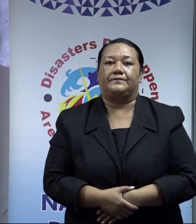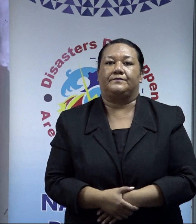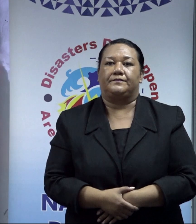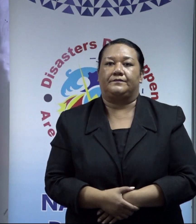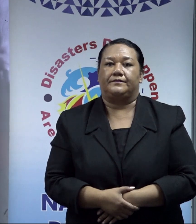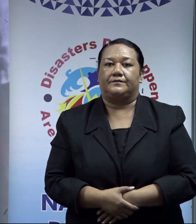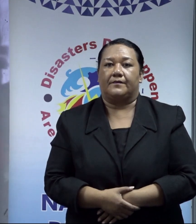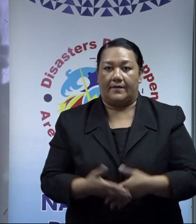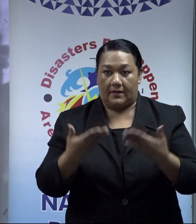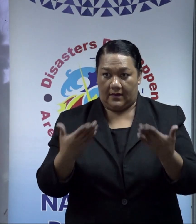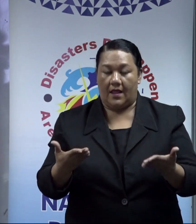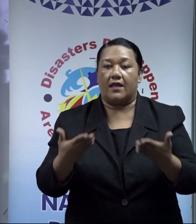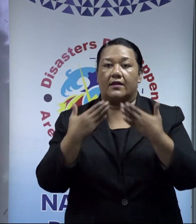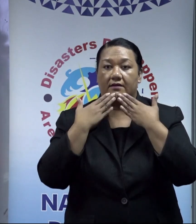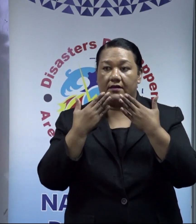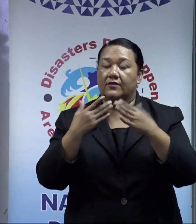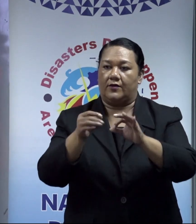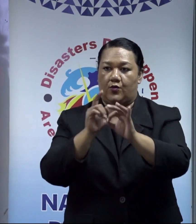any.